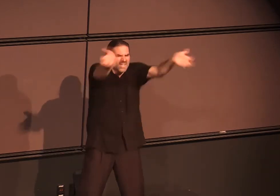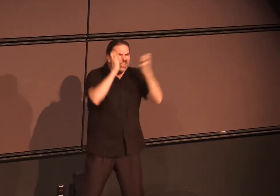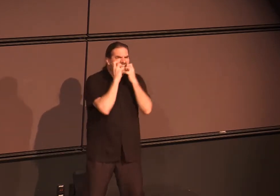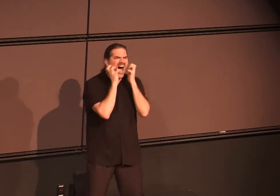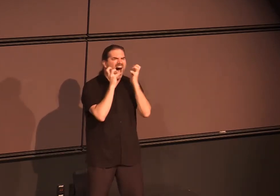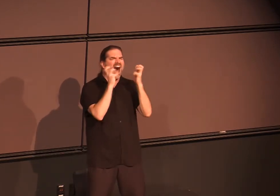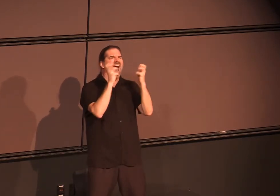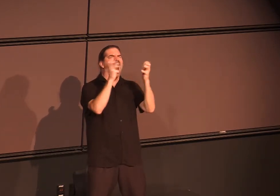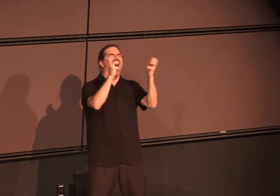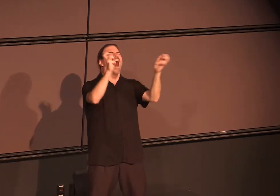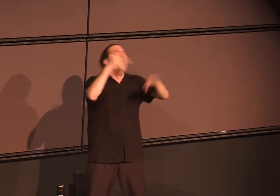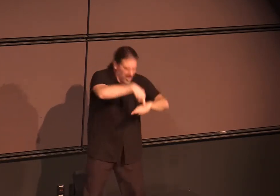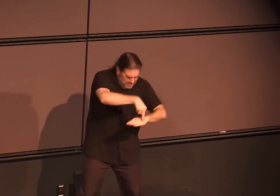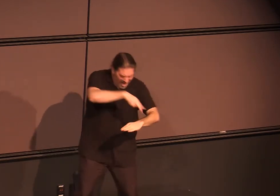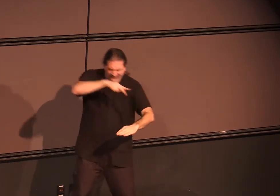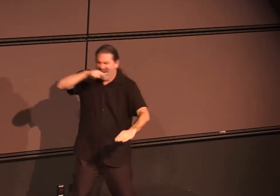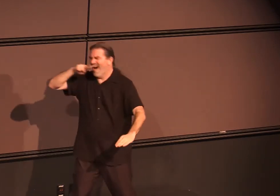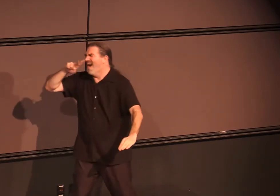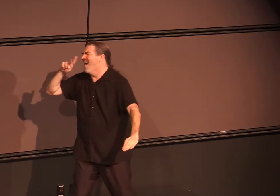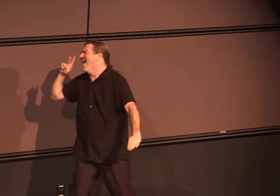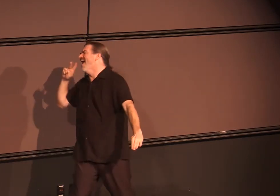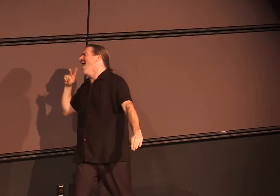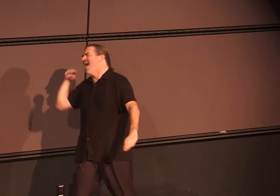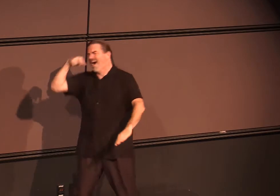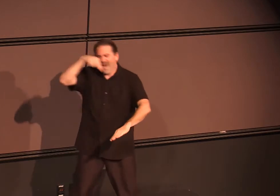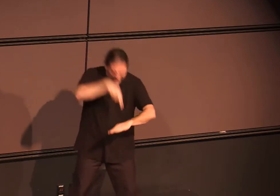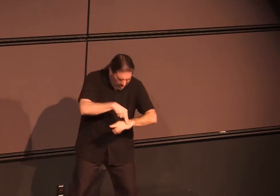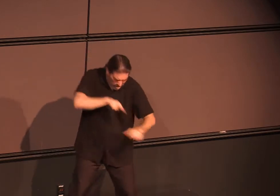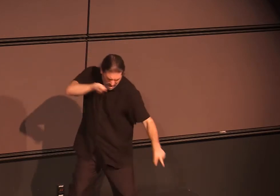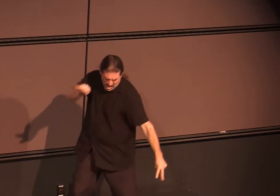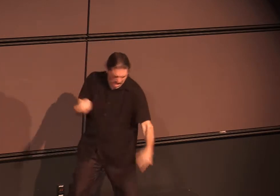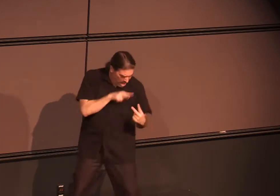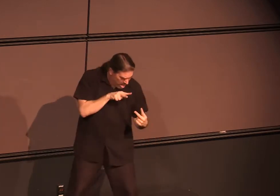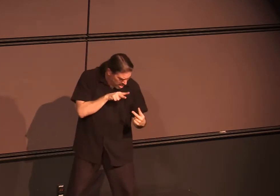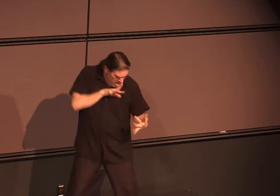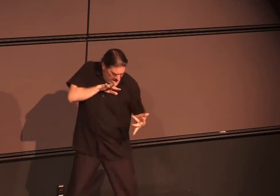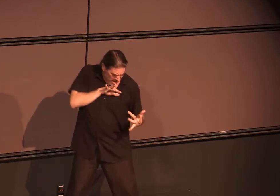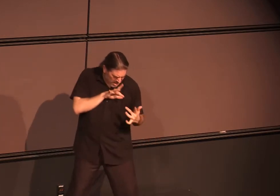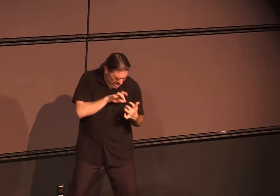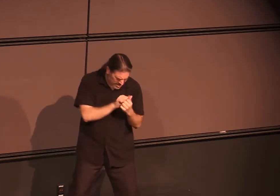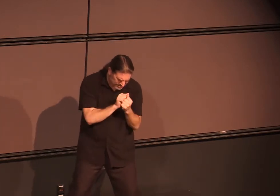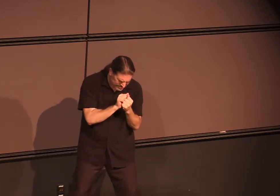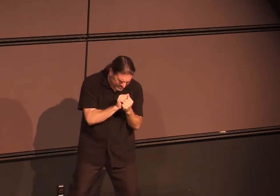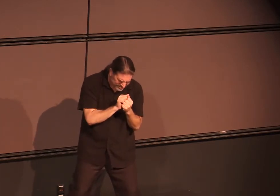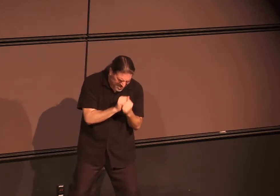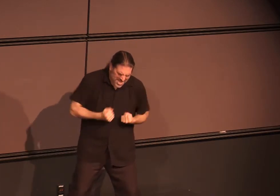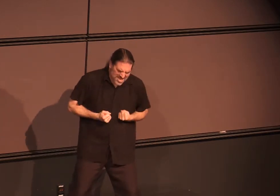eye. Her cries knock her father off his feet. Their eyes fuse,